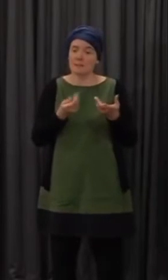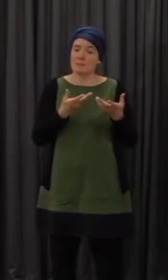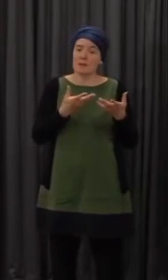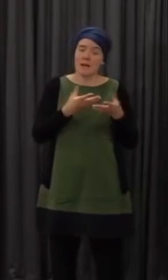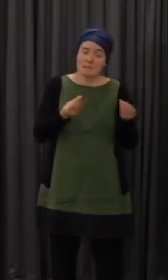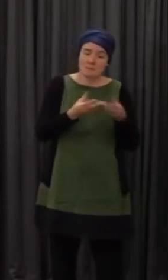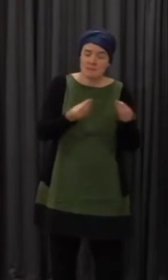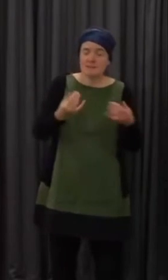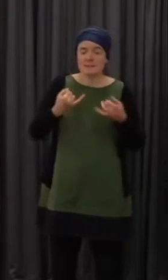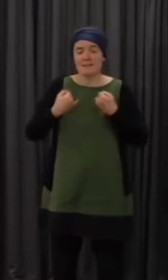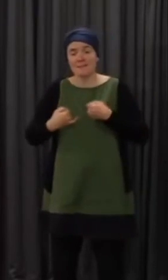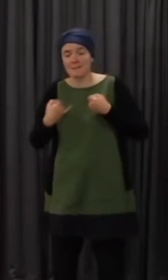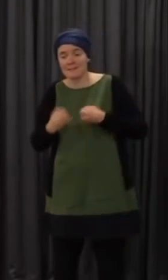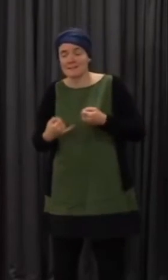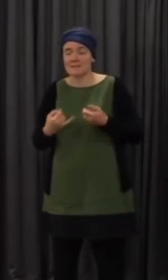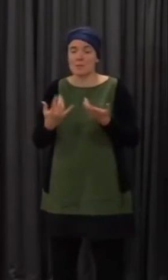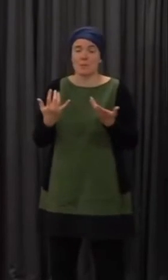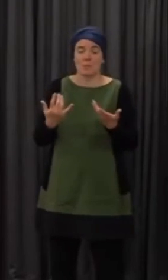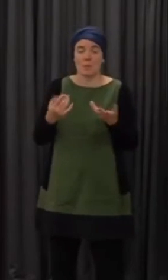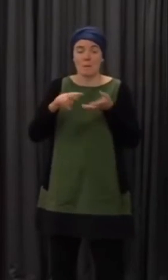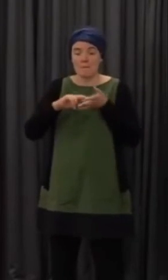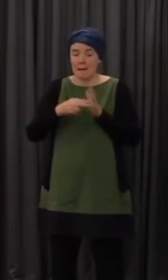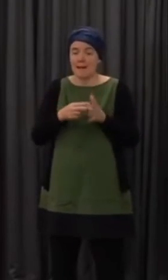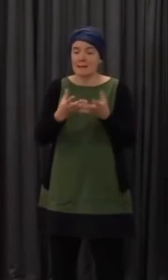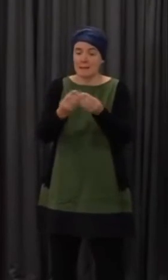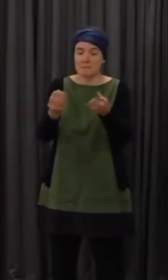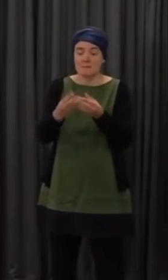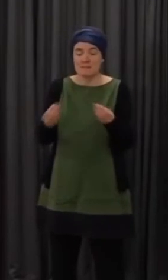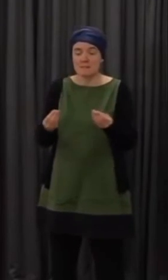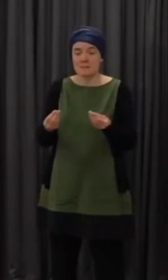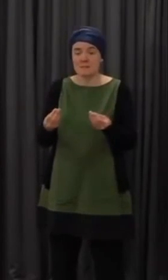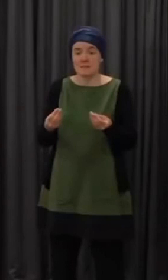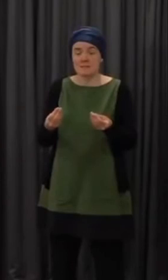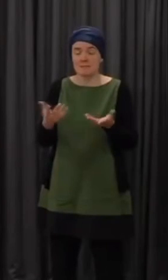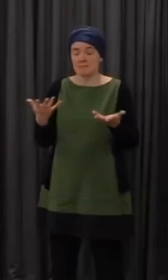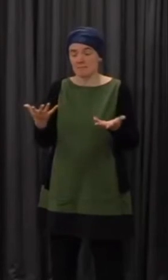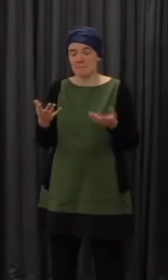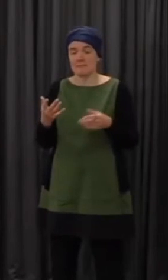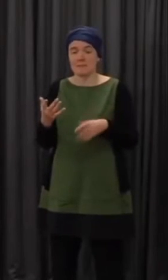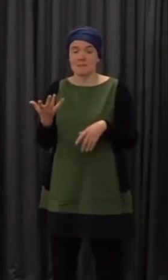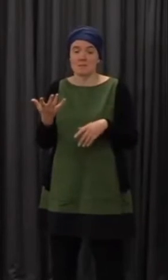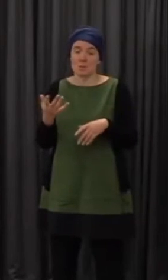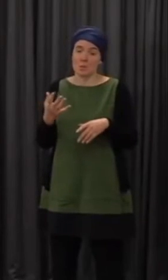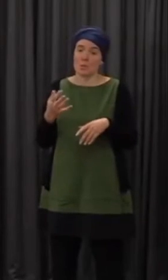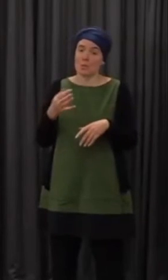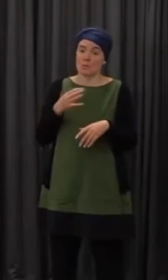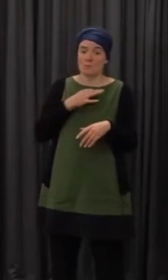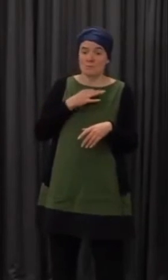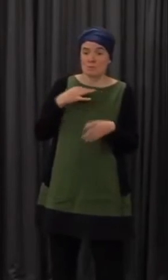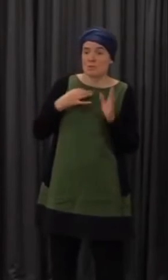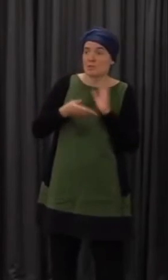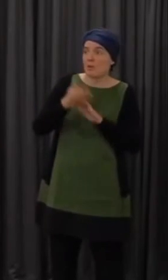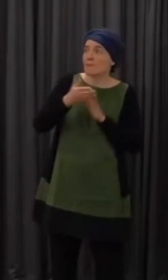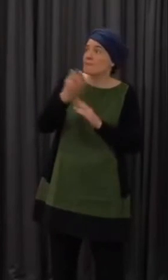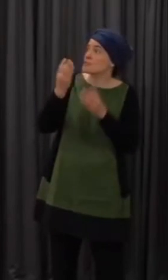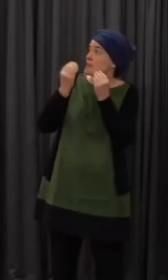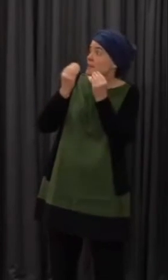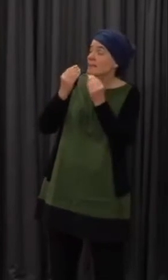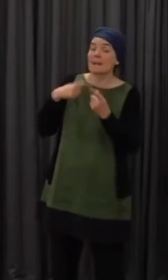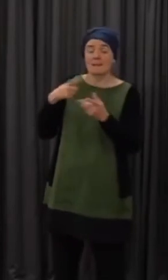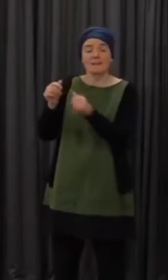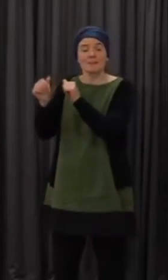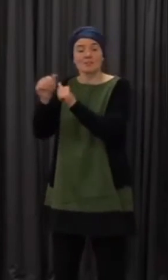because of illness, or it's sometimes planned absences where clinicians go off for training and so on. But the